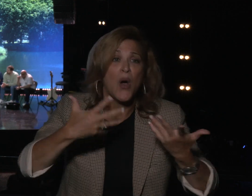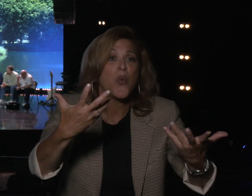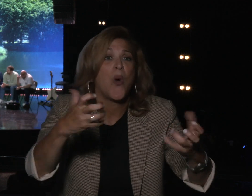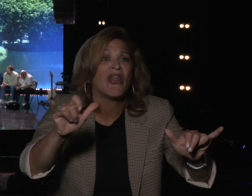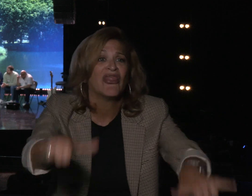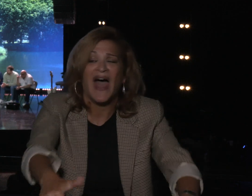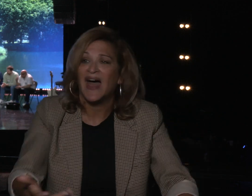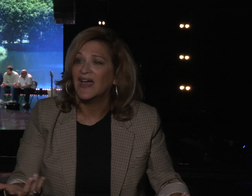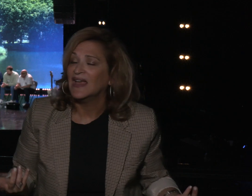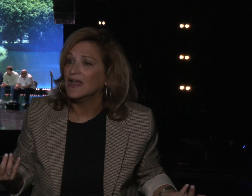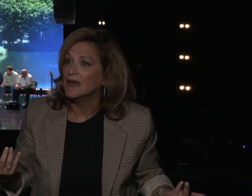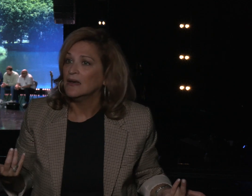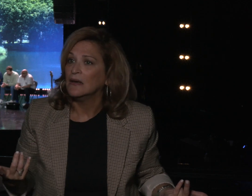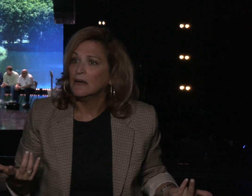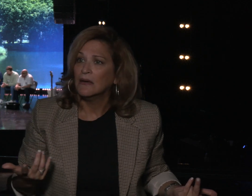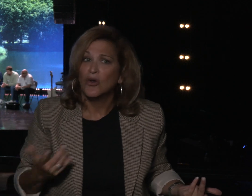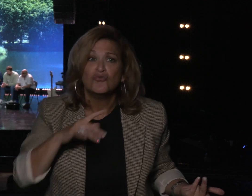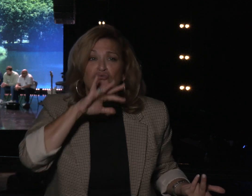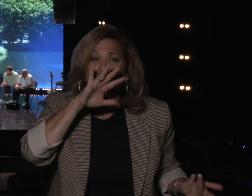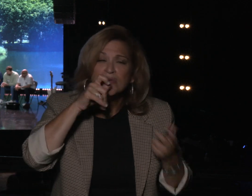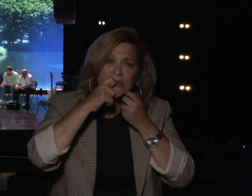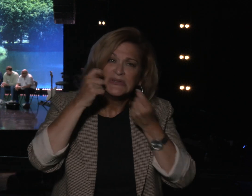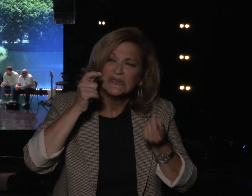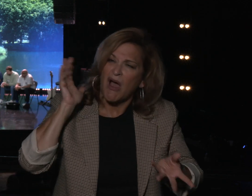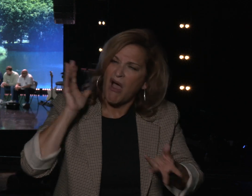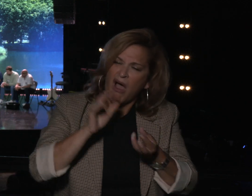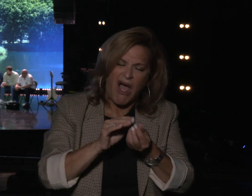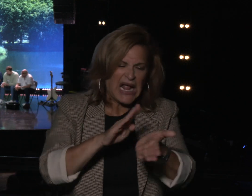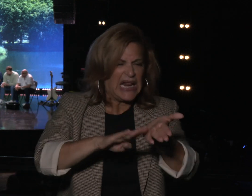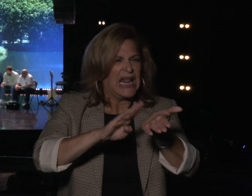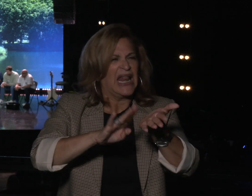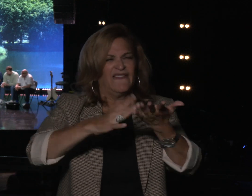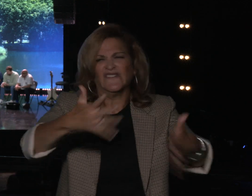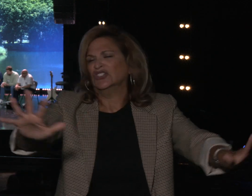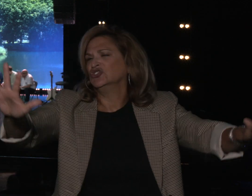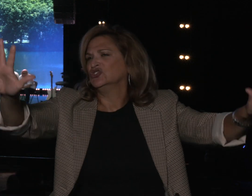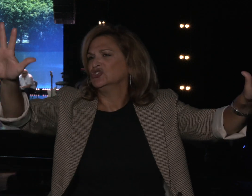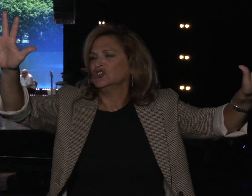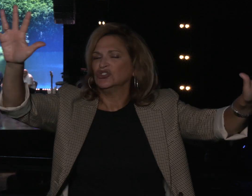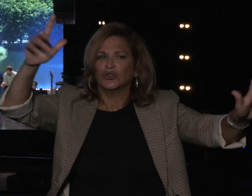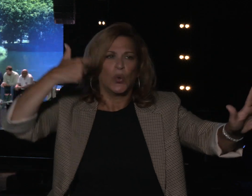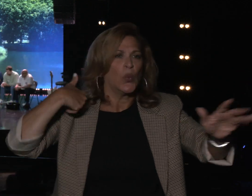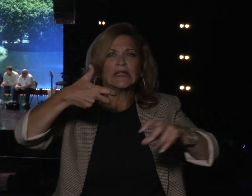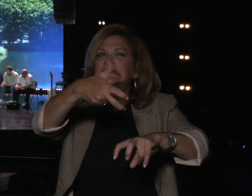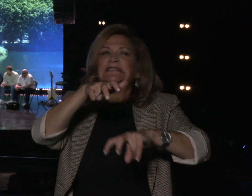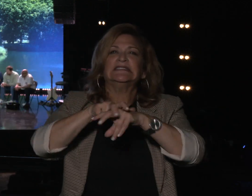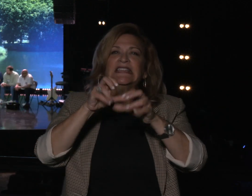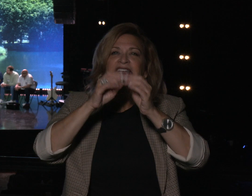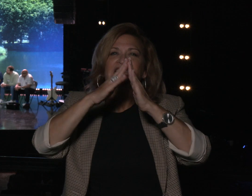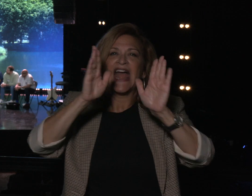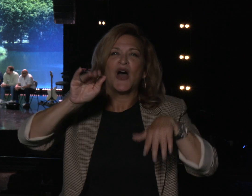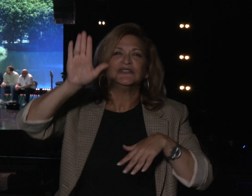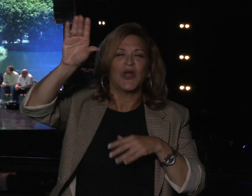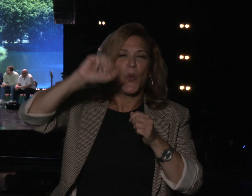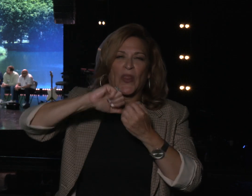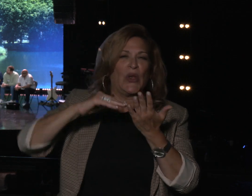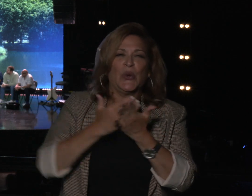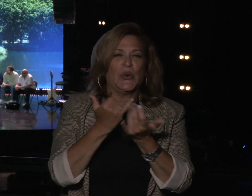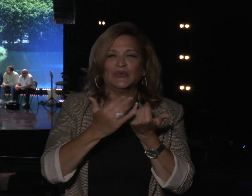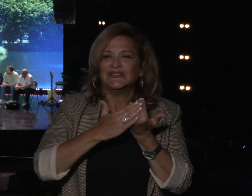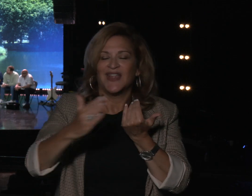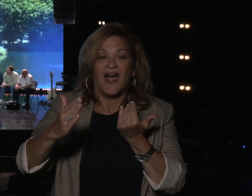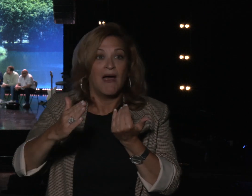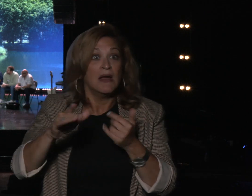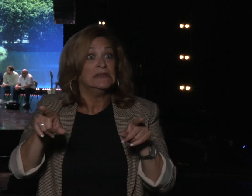Cleansing from all unrighteousness so we can sit in his house with a fresh start. So that the same way we walked in, we're